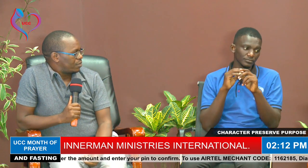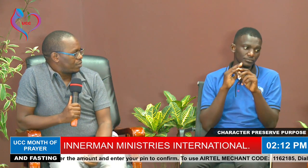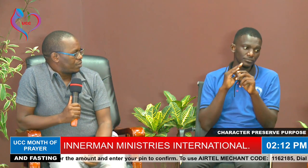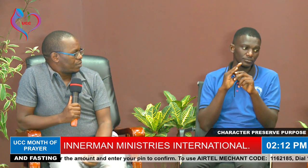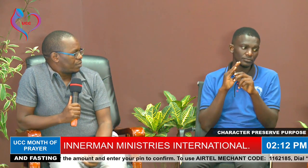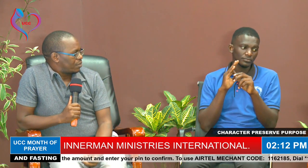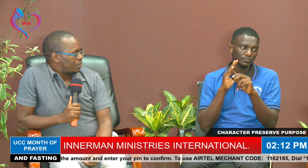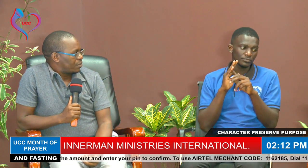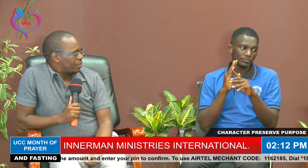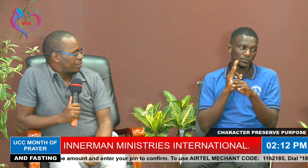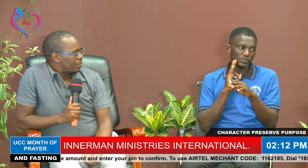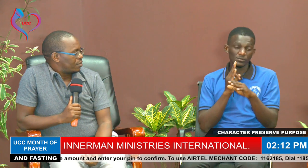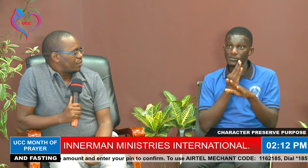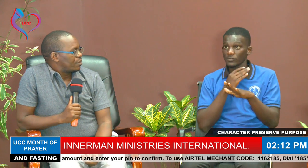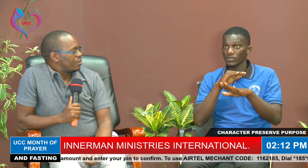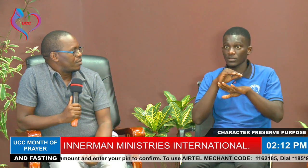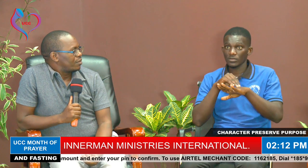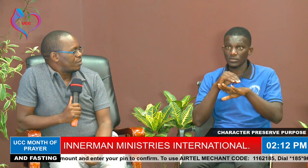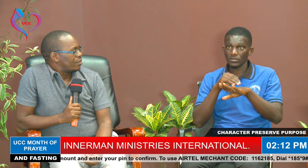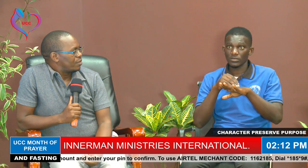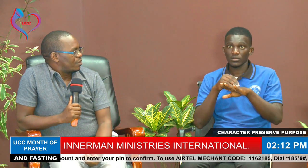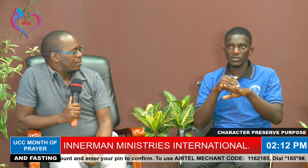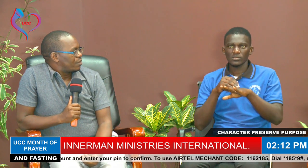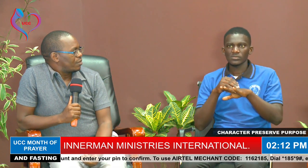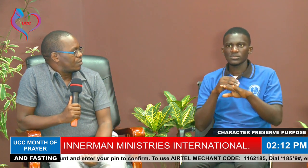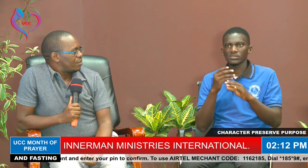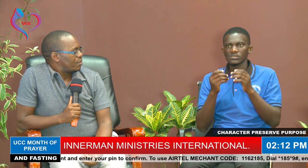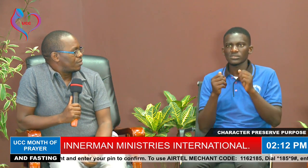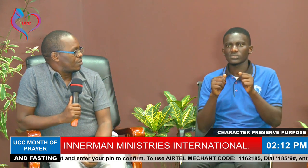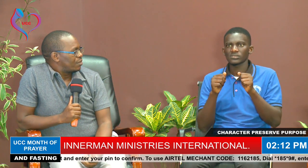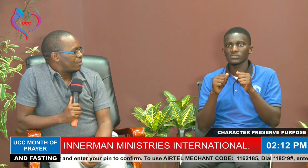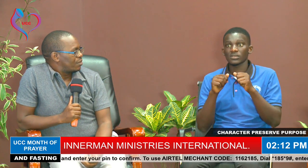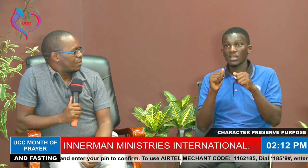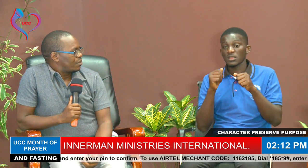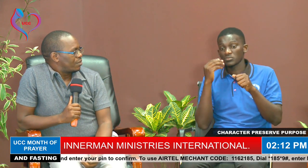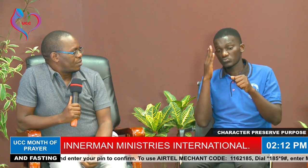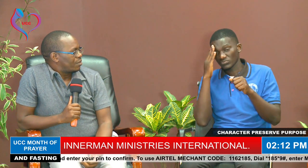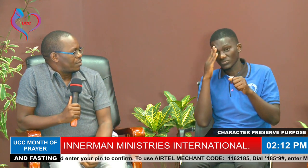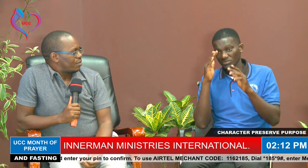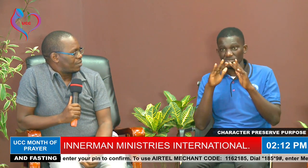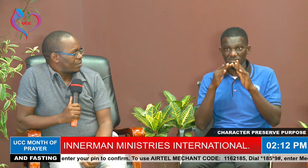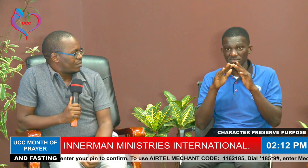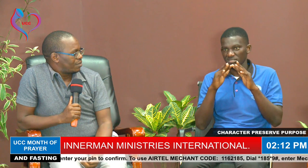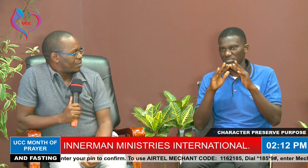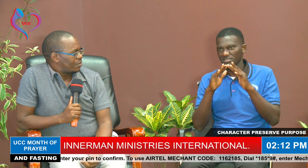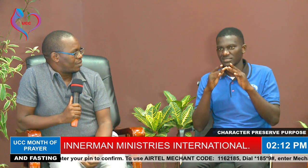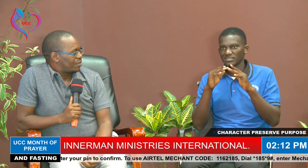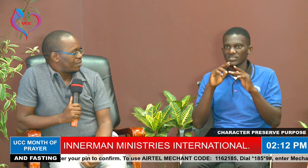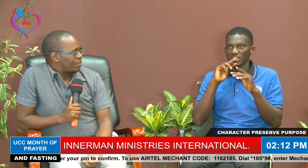a very constructive comment. I wish we can know from the beginning if the online questions will be answered today than repeating questioning.